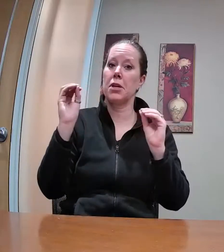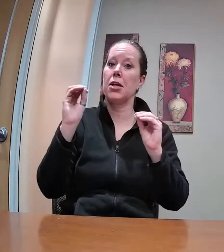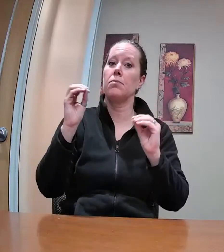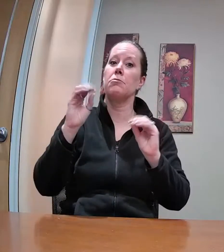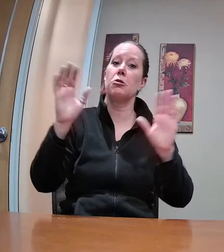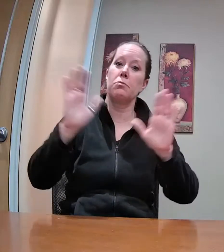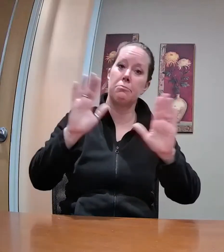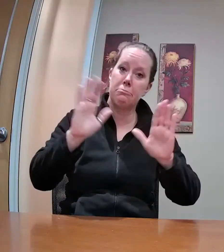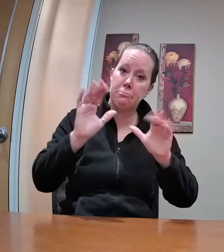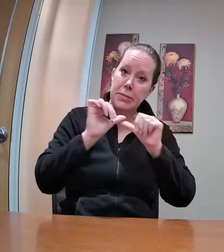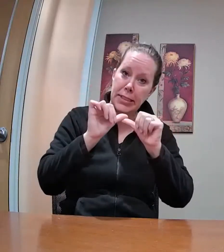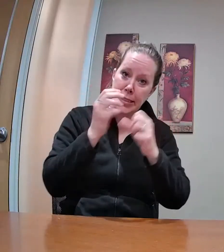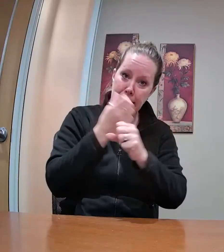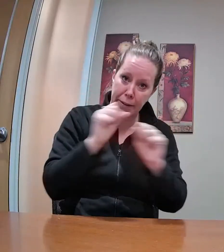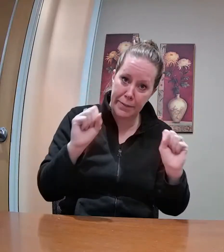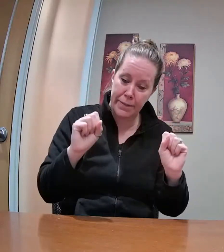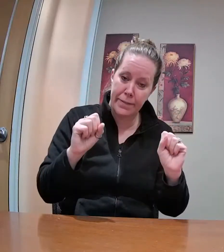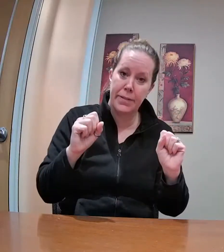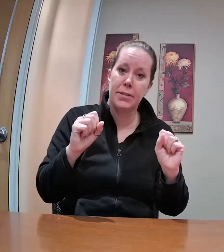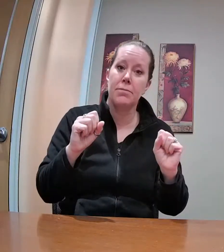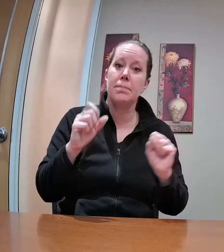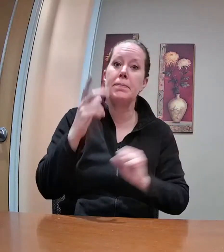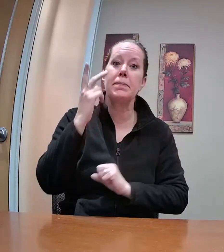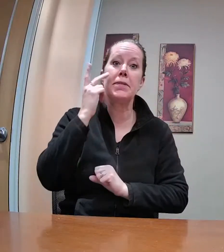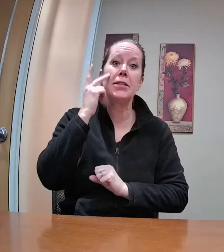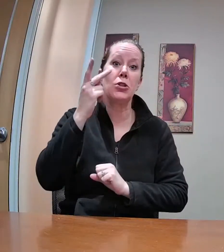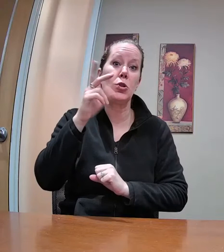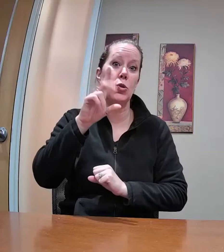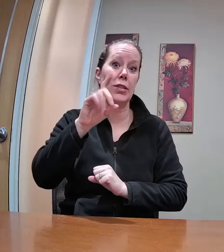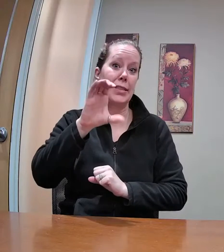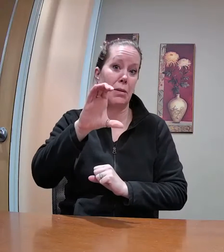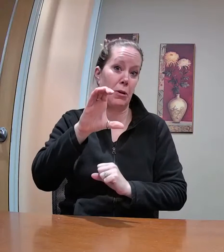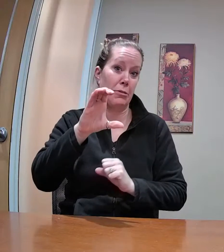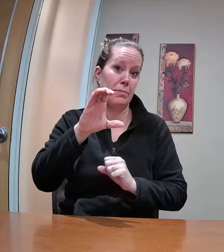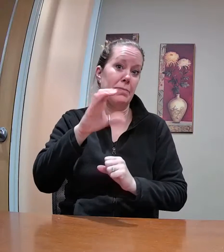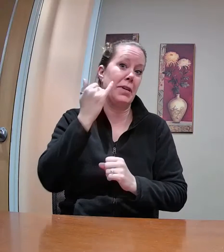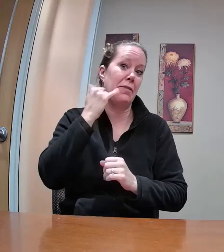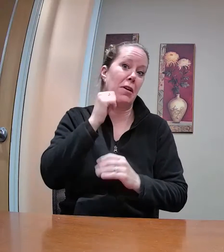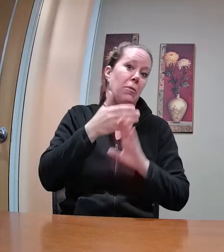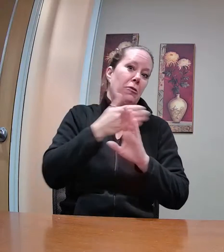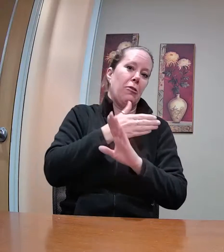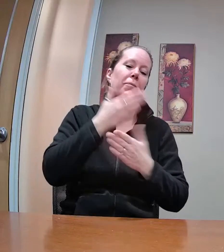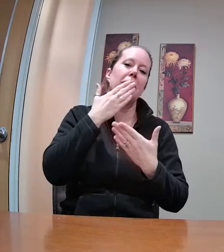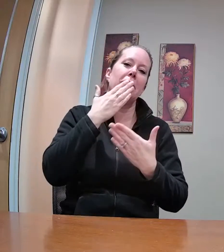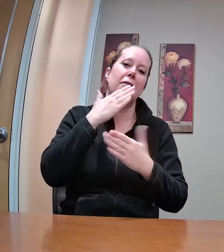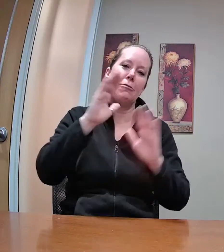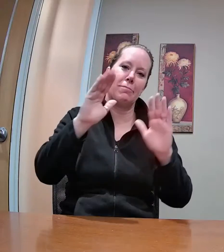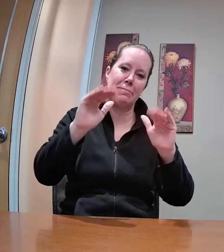goodbye. Stay safe. See you in December, if not before. Thank you.